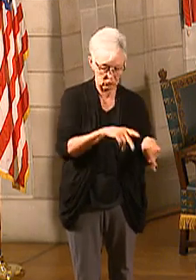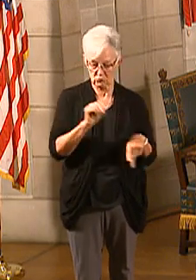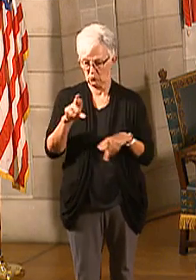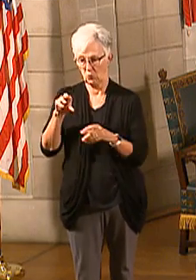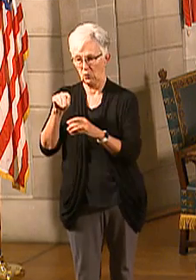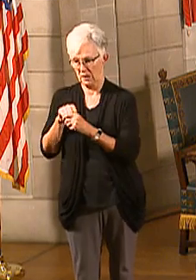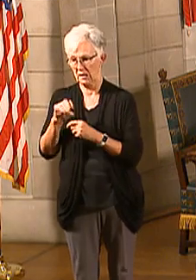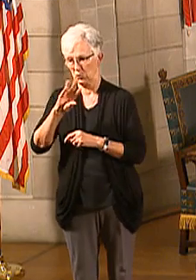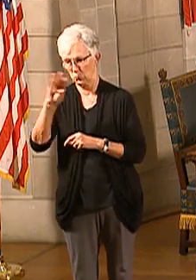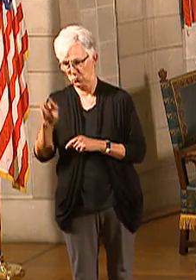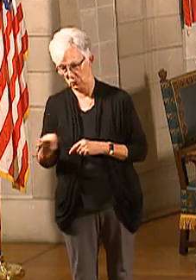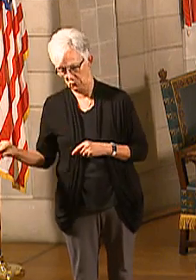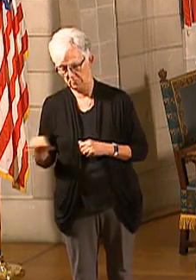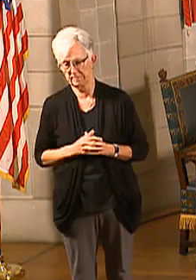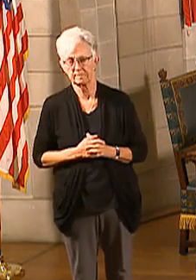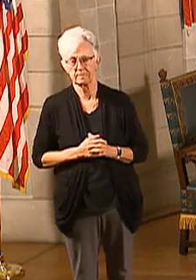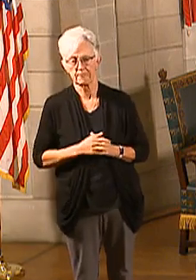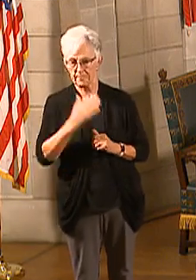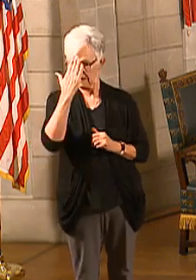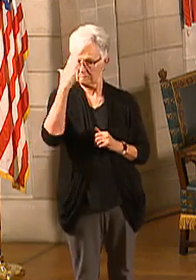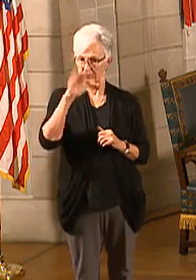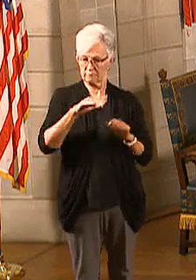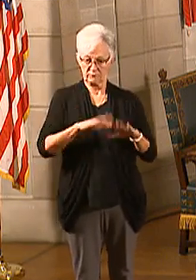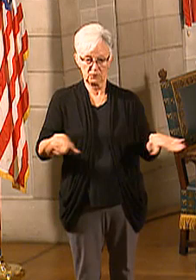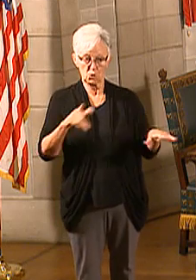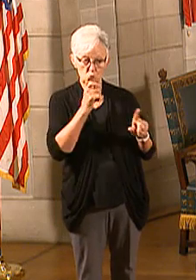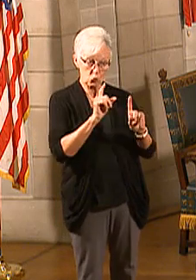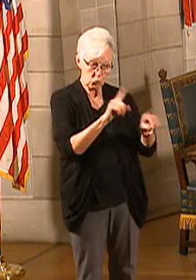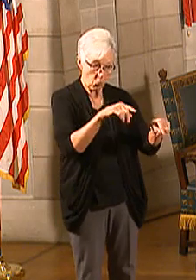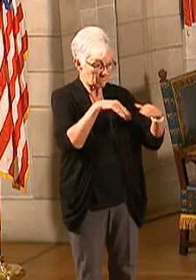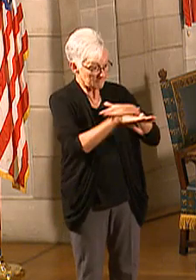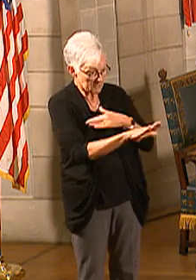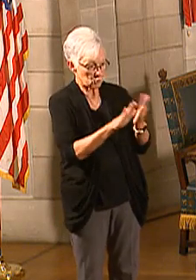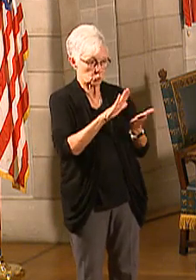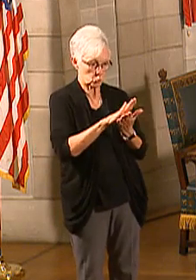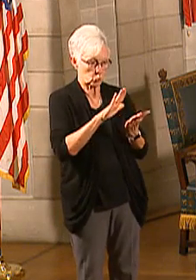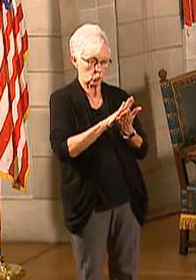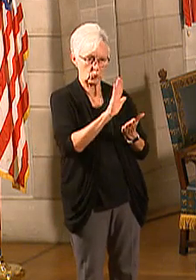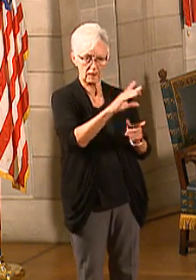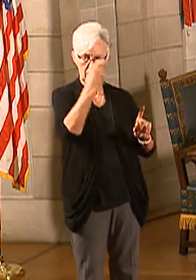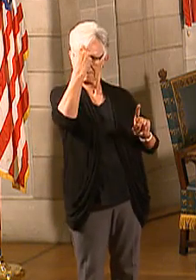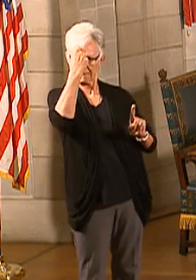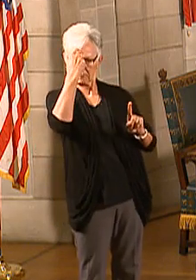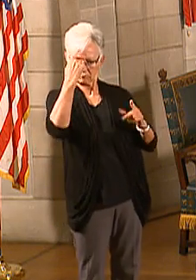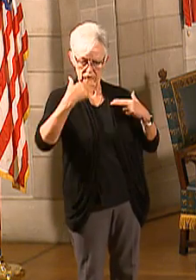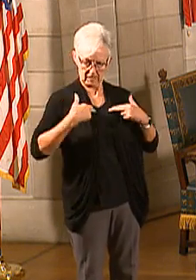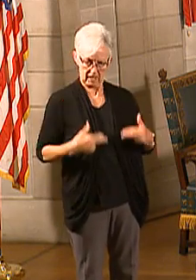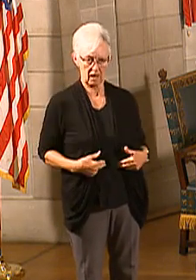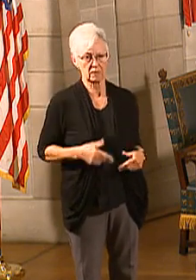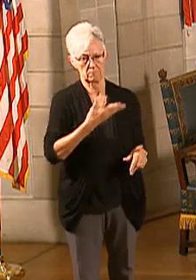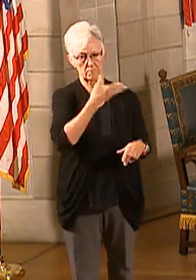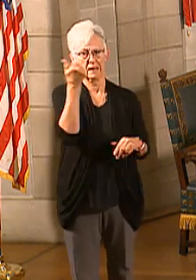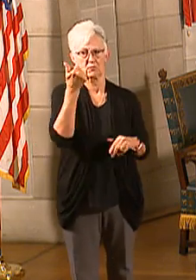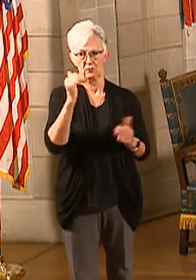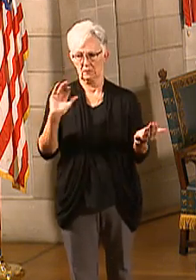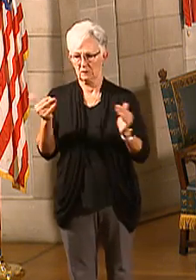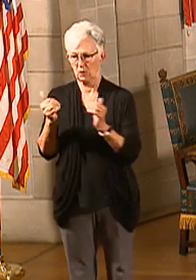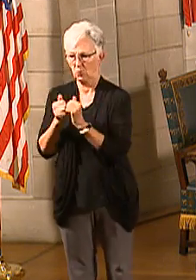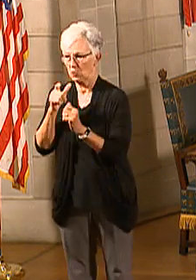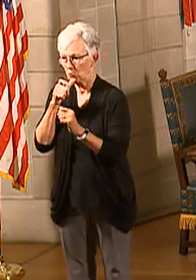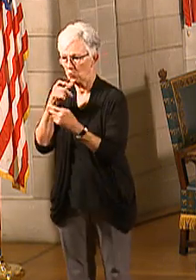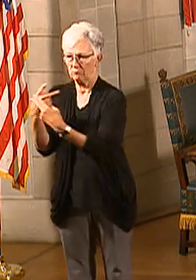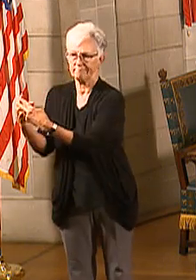have better physical and mental health. So again, overall, that is great for our kids, that kids were in classrooms in